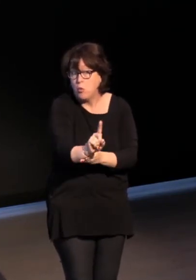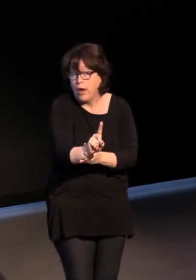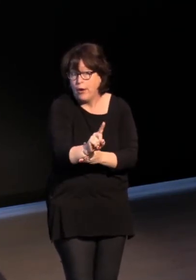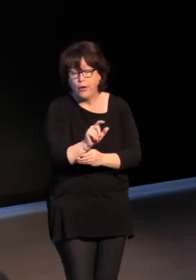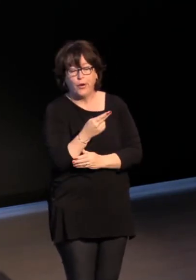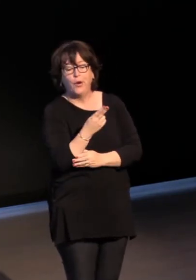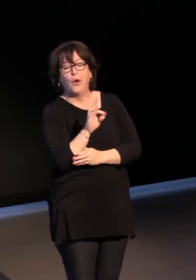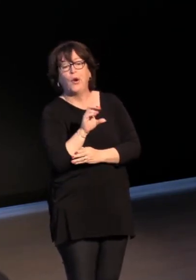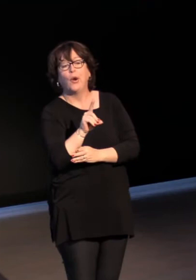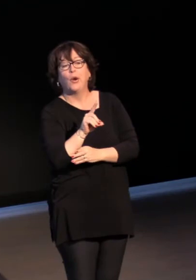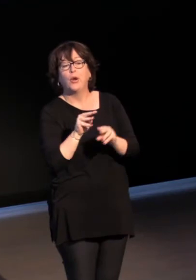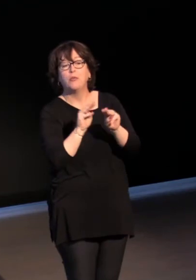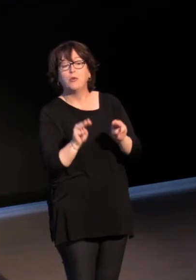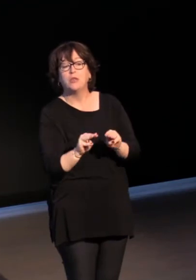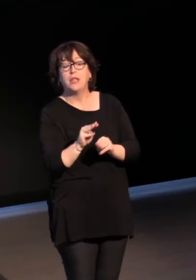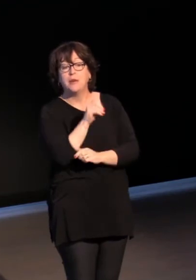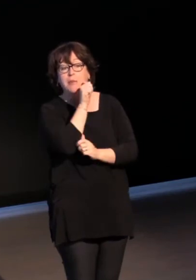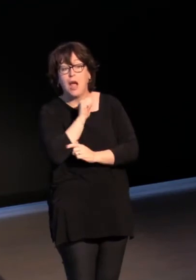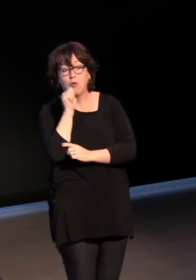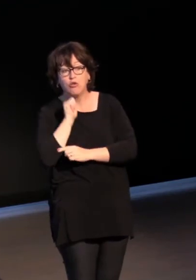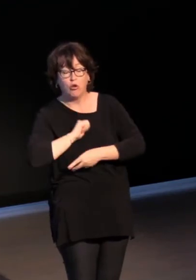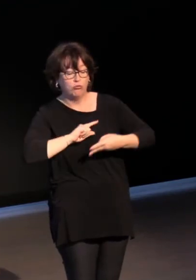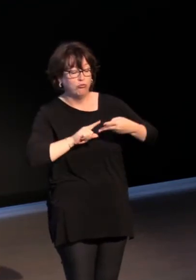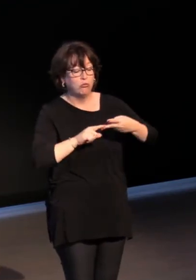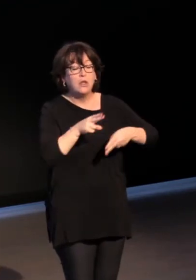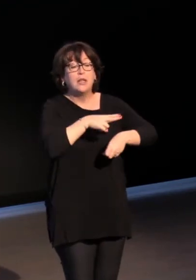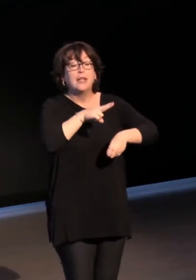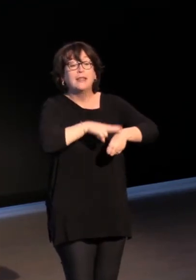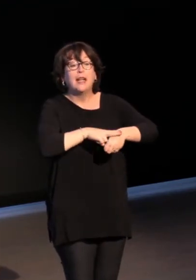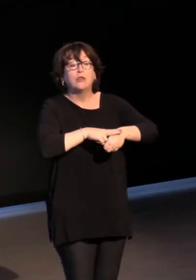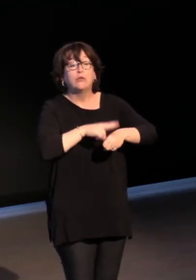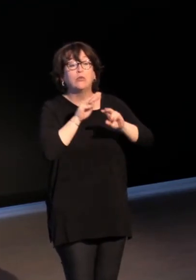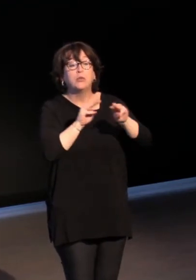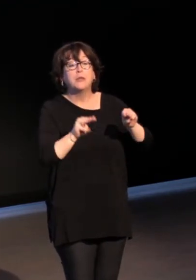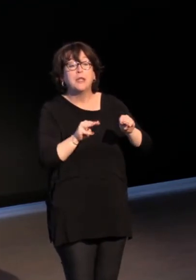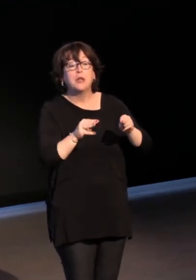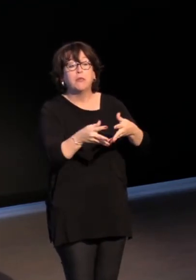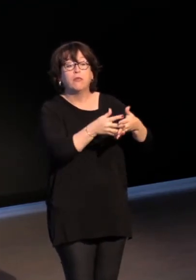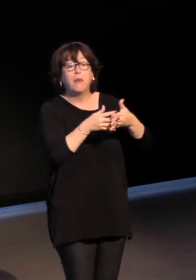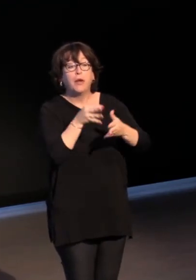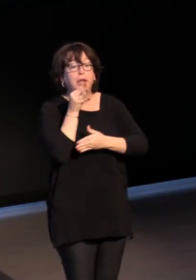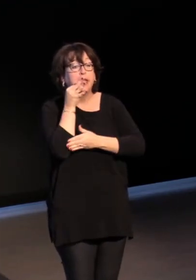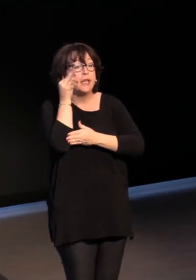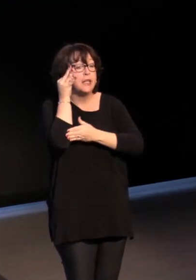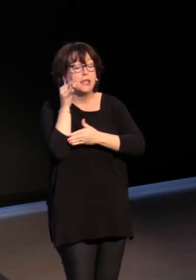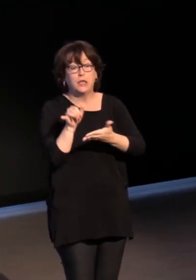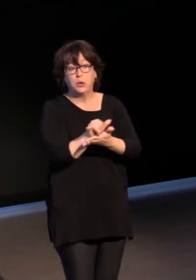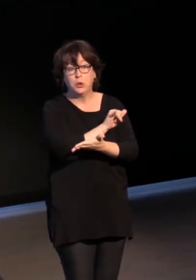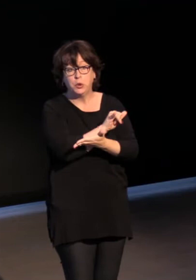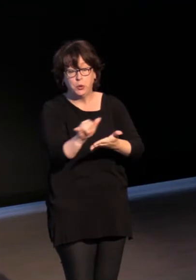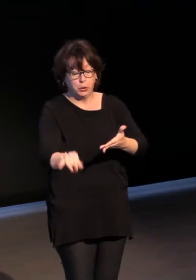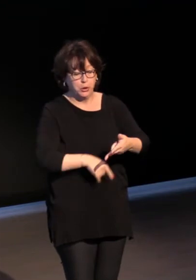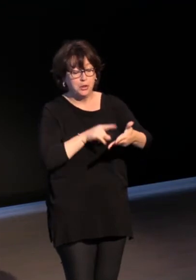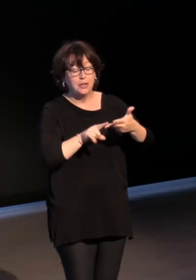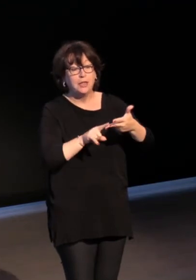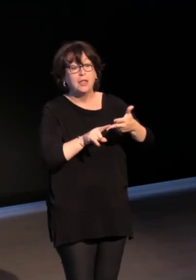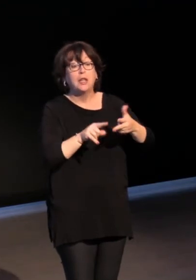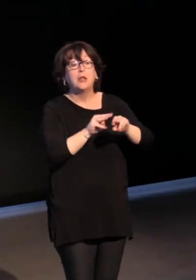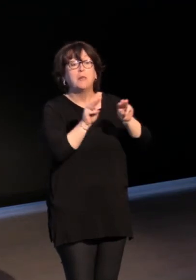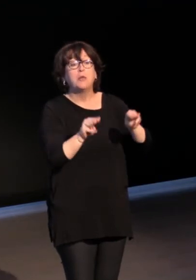Heard Museum, Phoenix, the National Museum of the American Indian, New York, the Curibita Biennial in